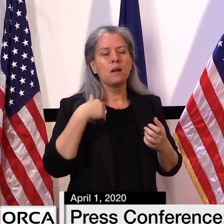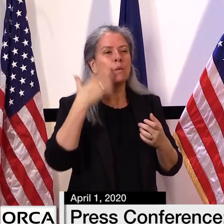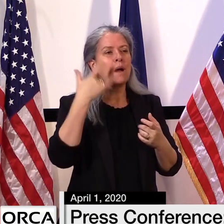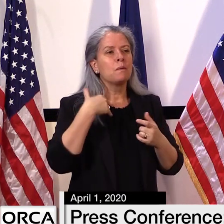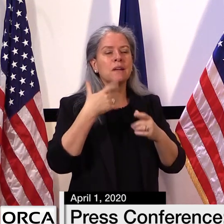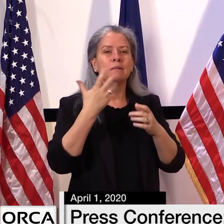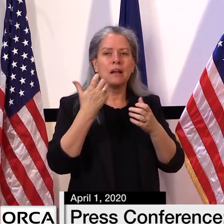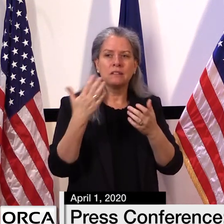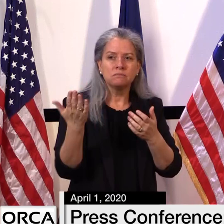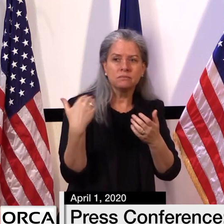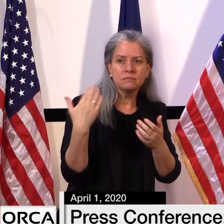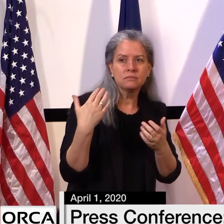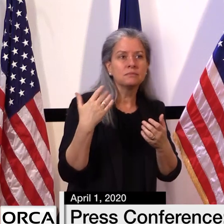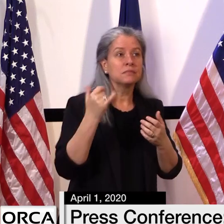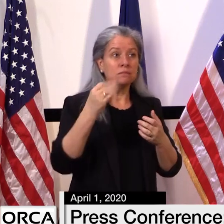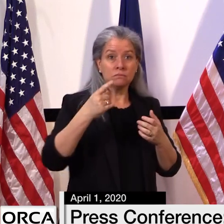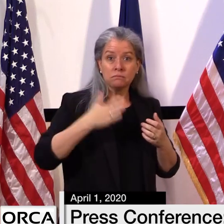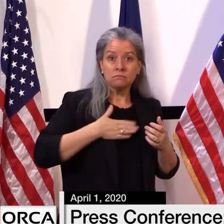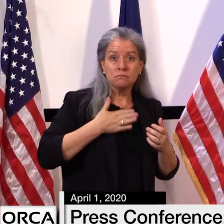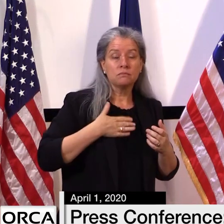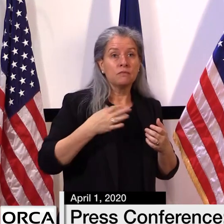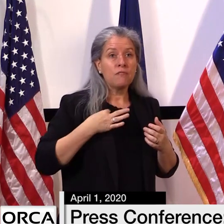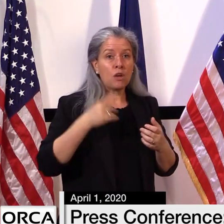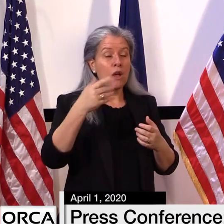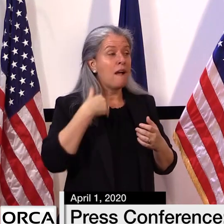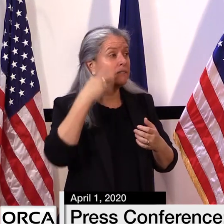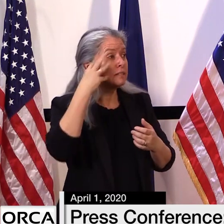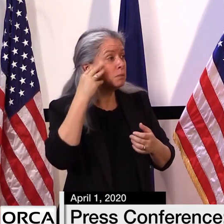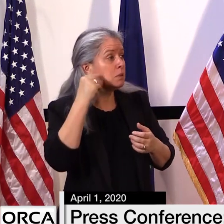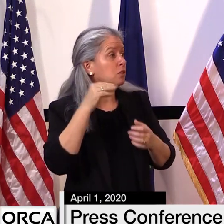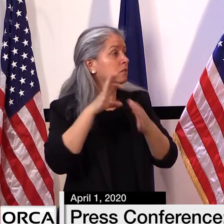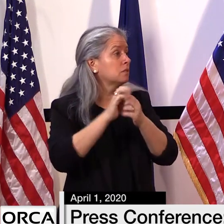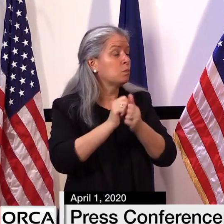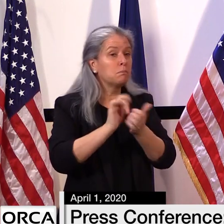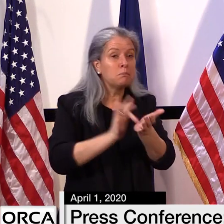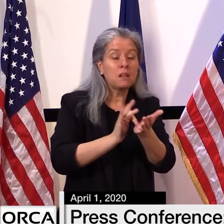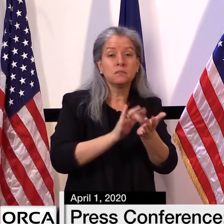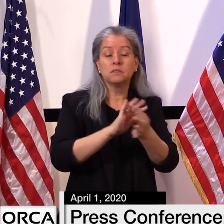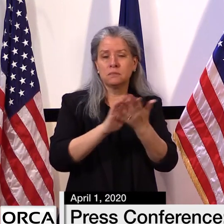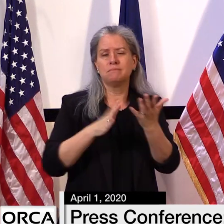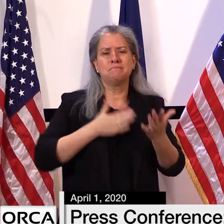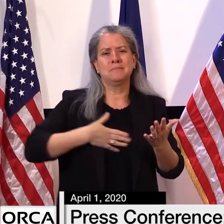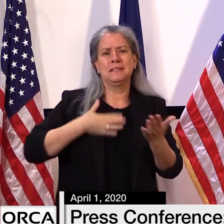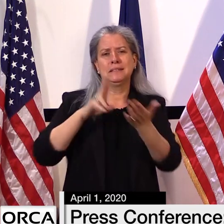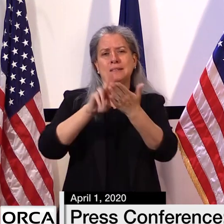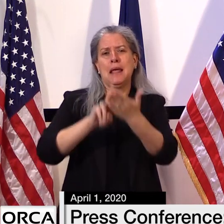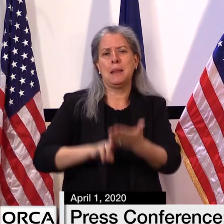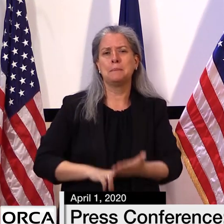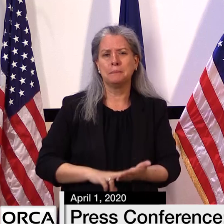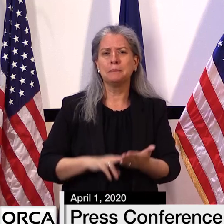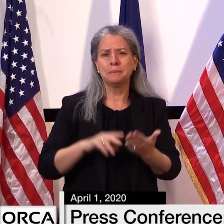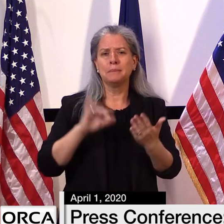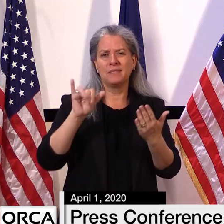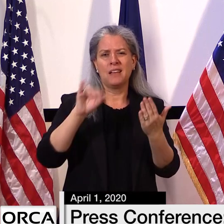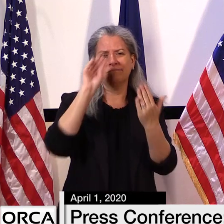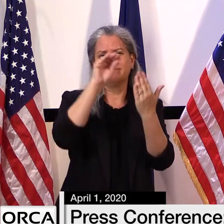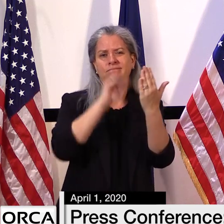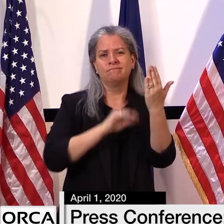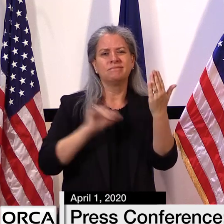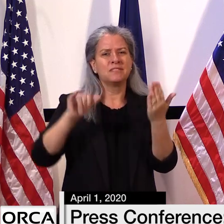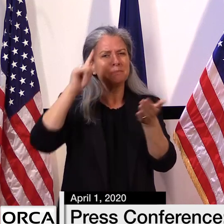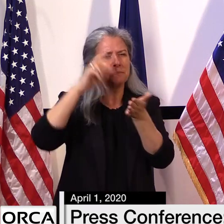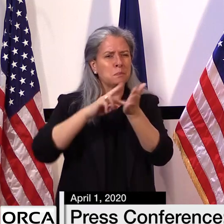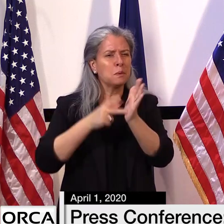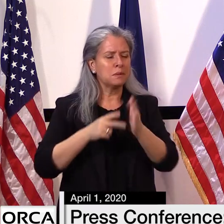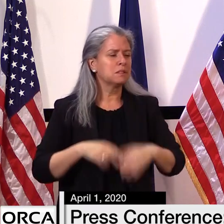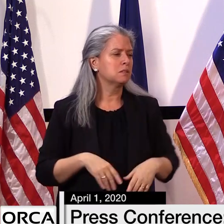have people in place to be there, the staff and so forth, in order to have the search sites successful.